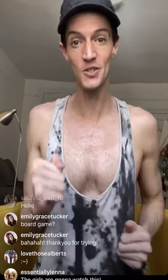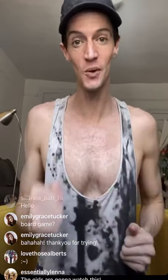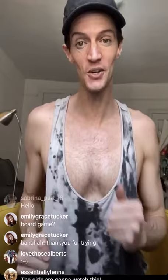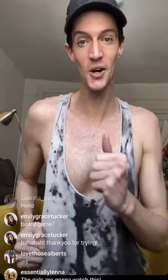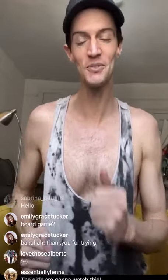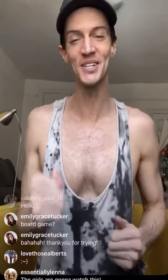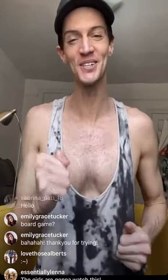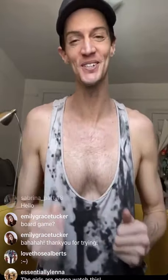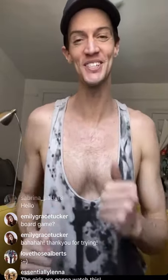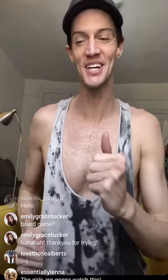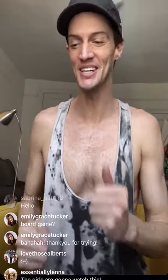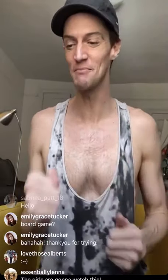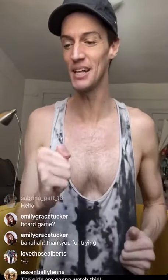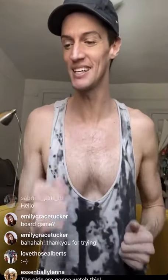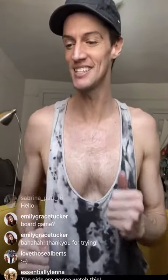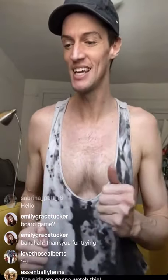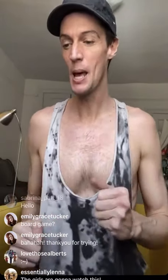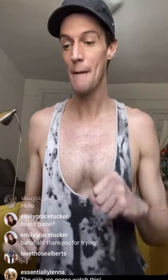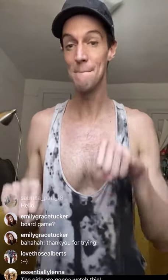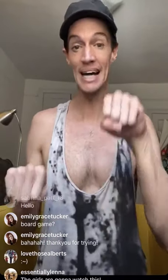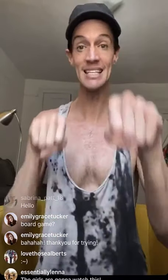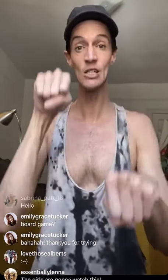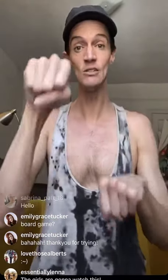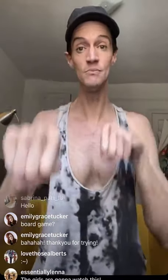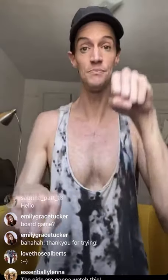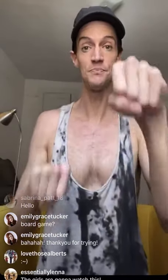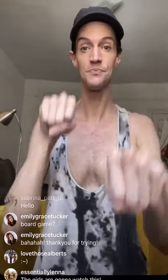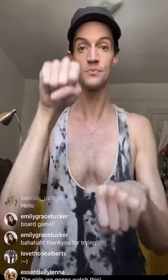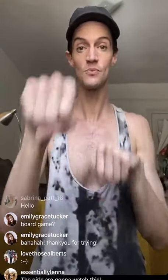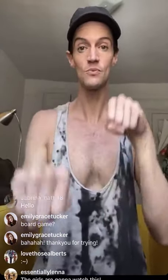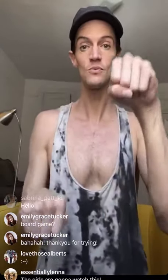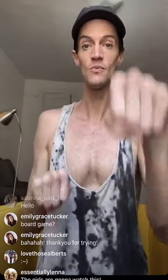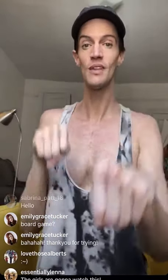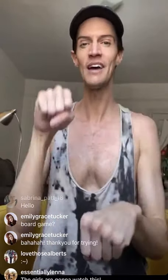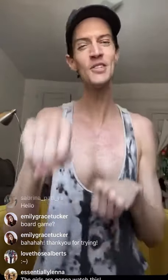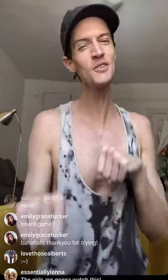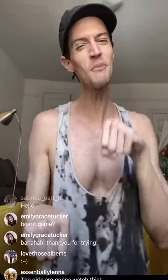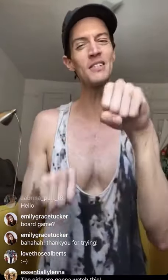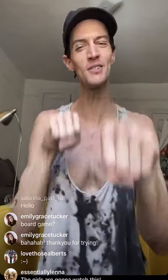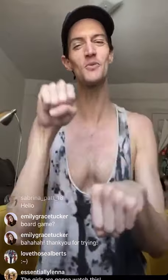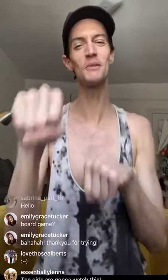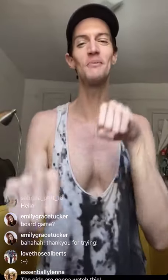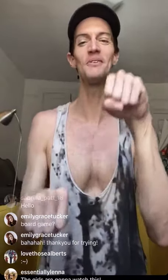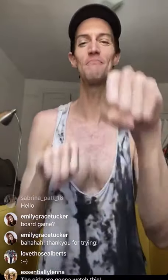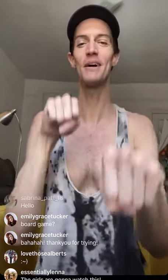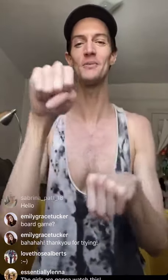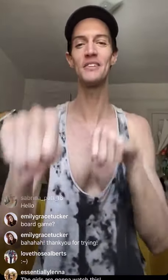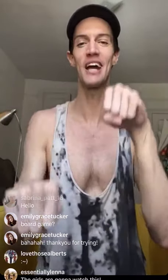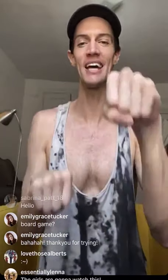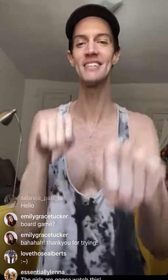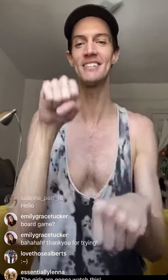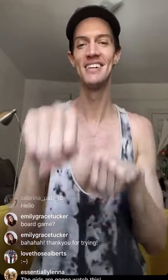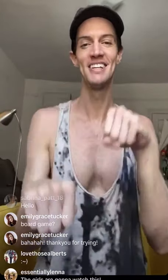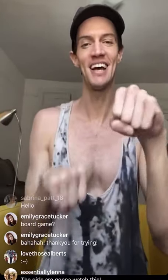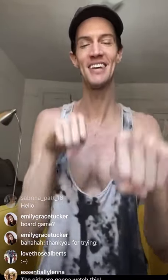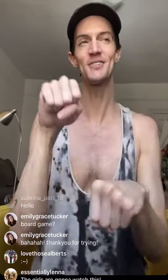your arms like you're jogging in place. Bicycle. Have you seen those bicycles where people pedal with their hands? I think those are so